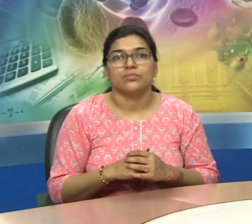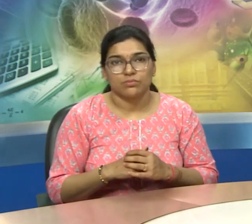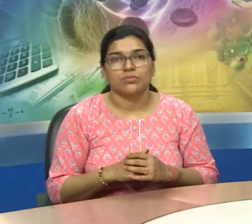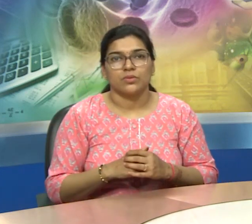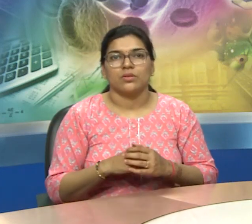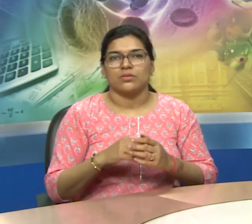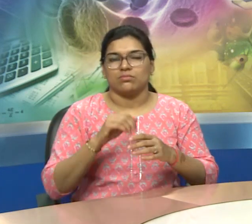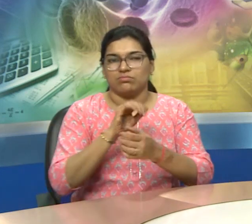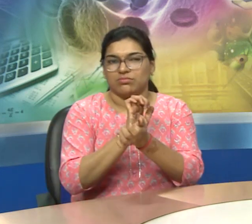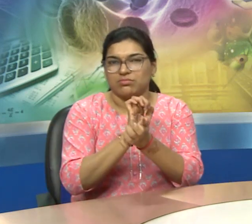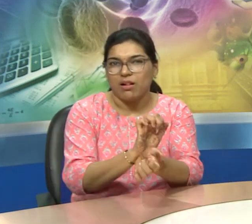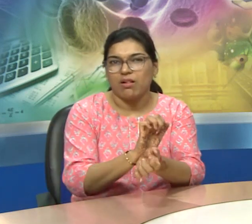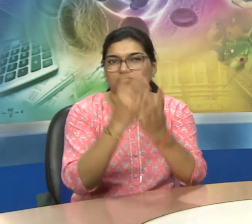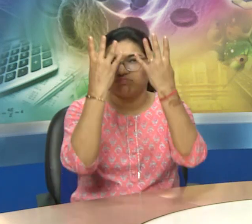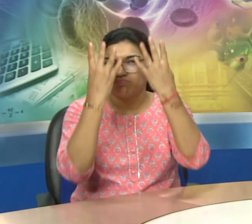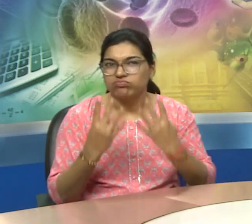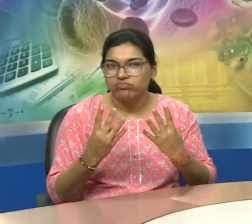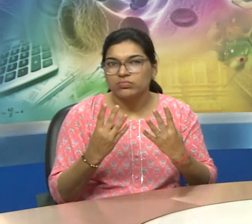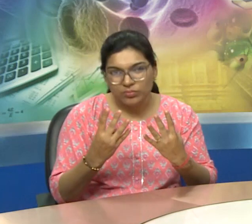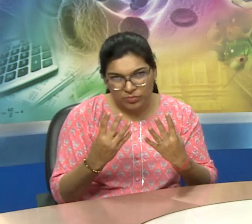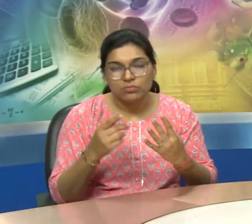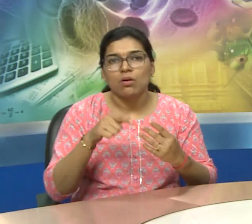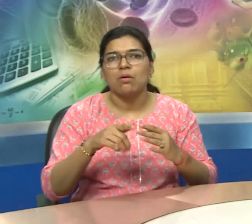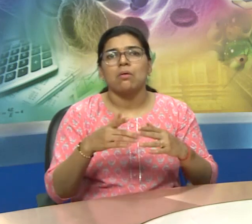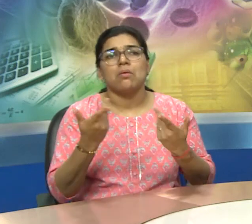kind of public library is the prison library.